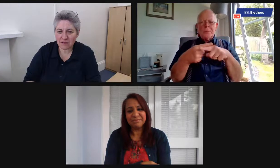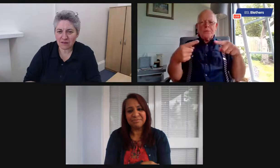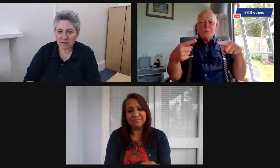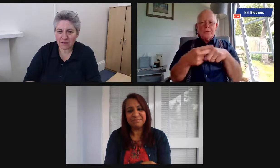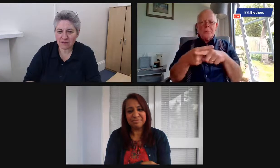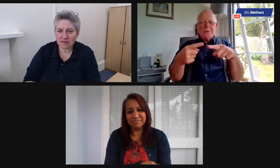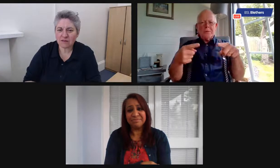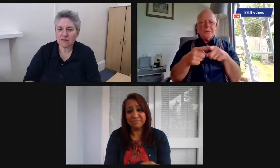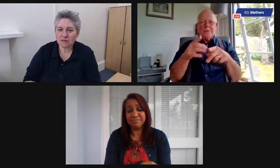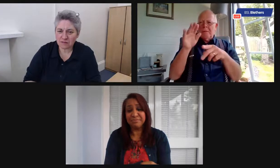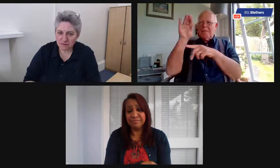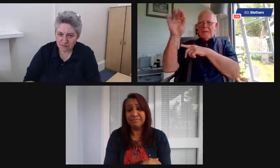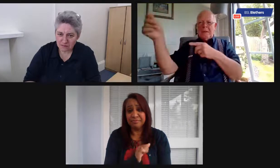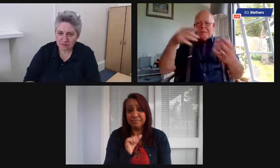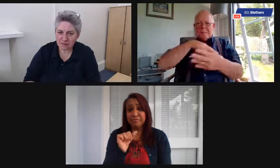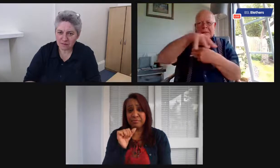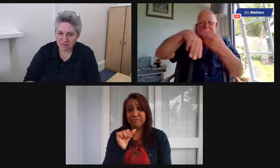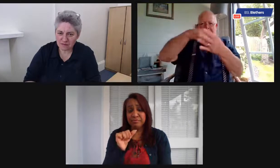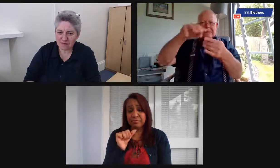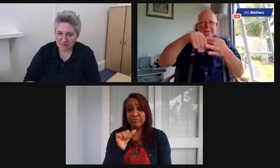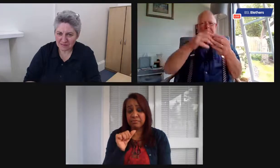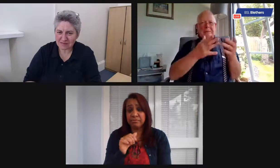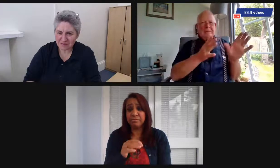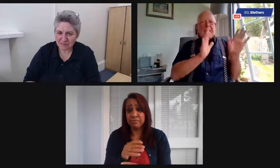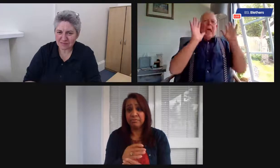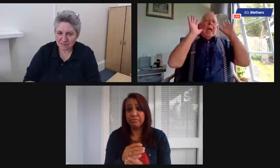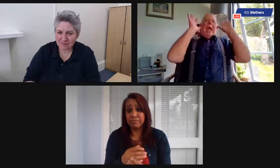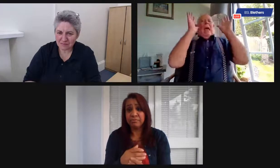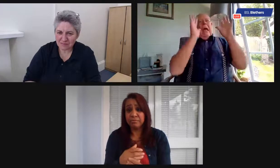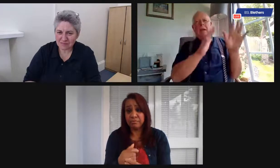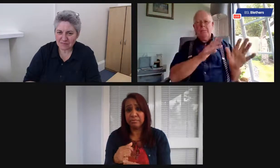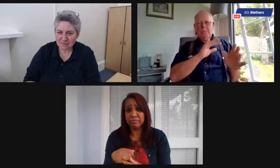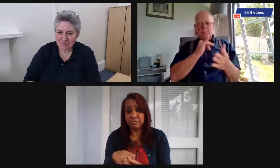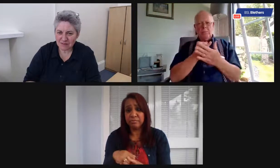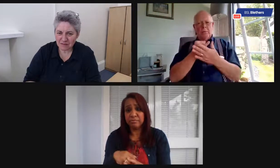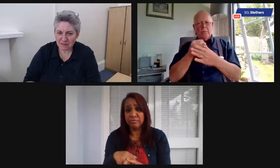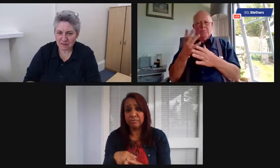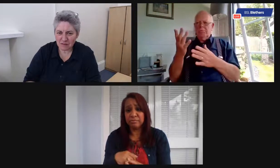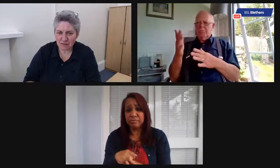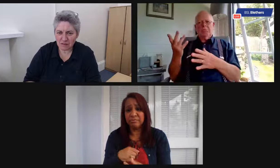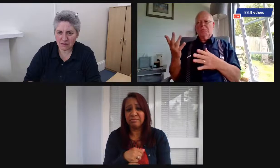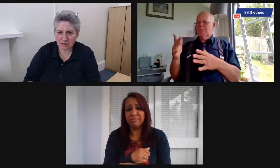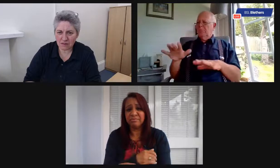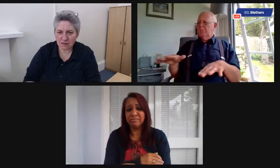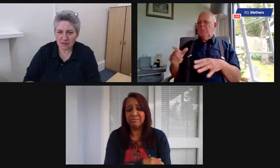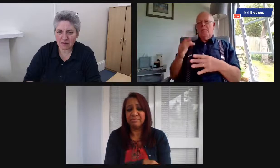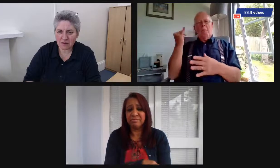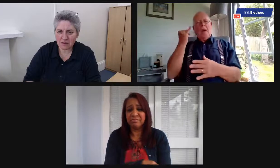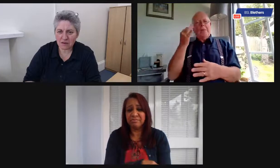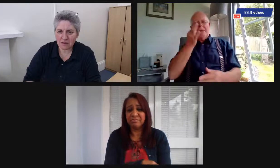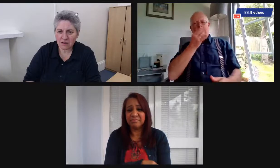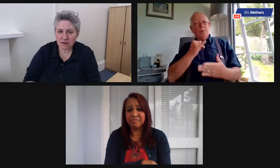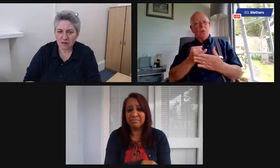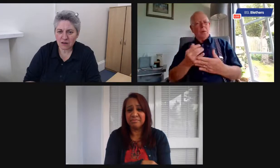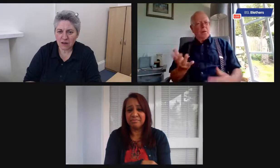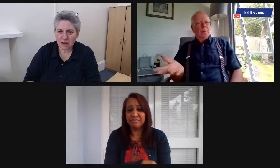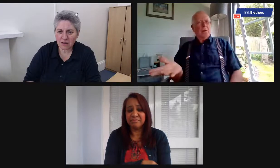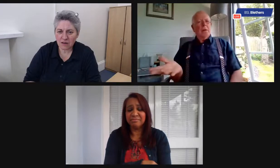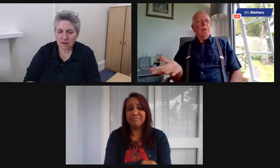certain plants in the garden, they crossbreed them, they cultivate them, they mix them with all sorts of things. And I think,